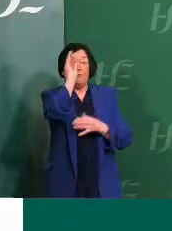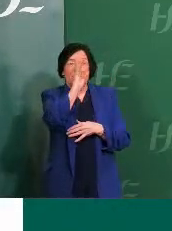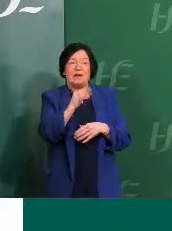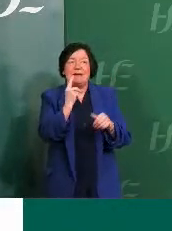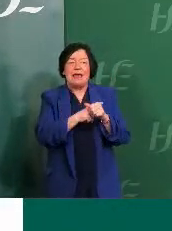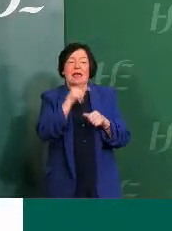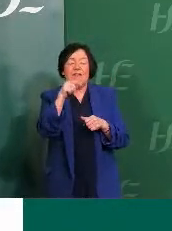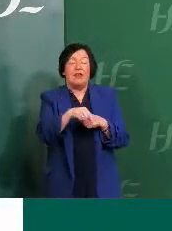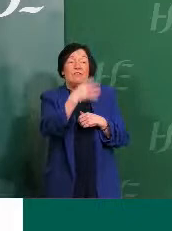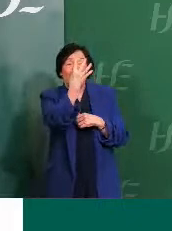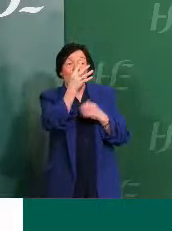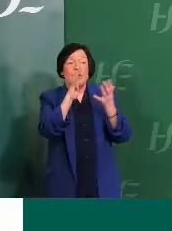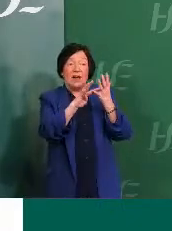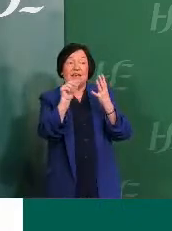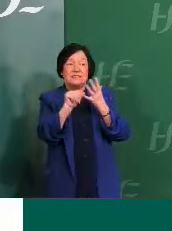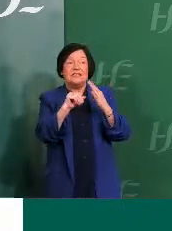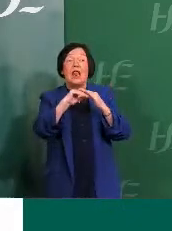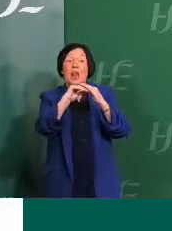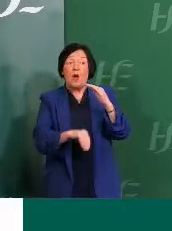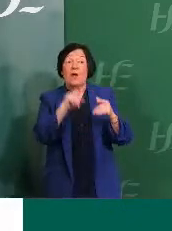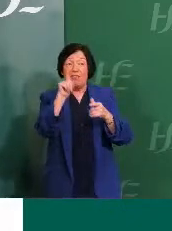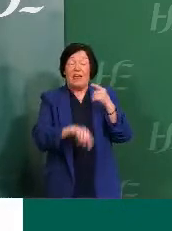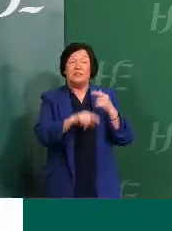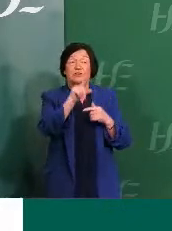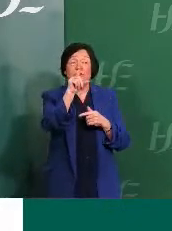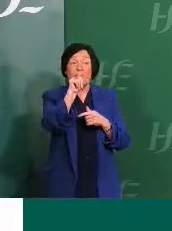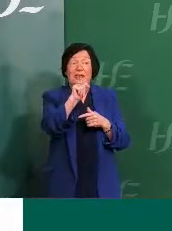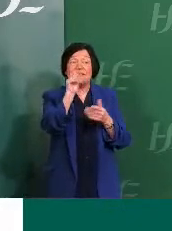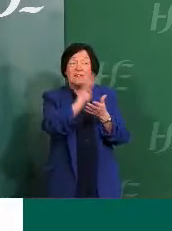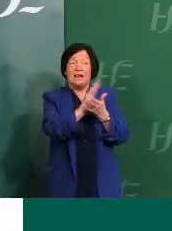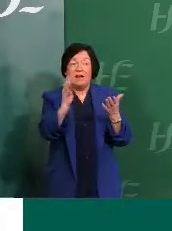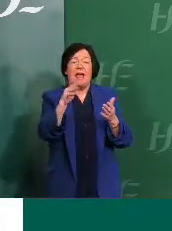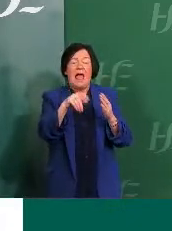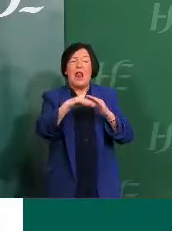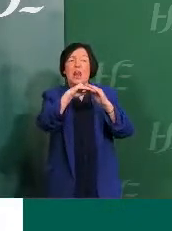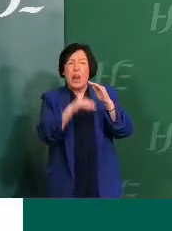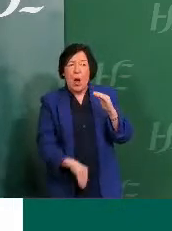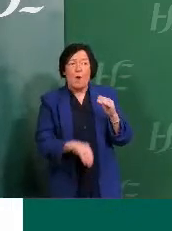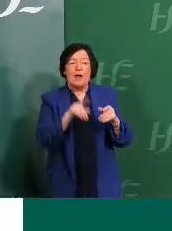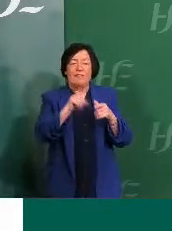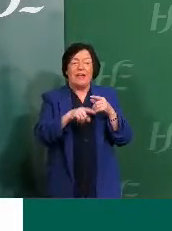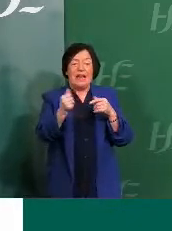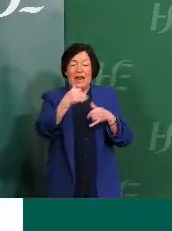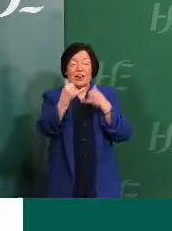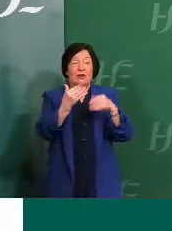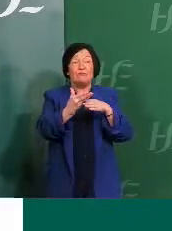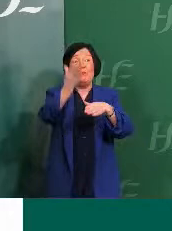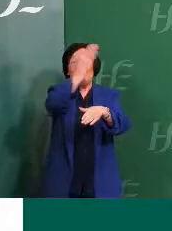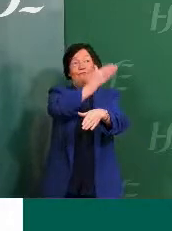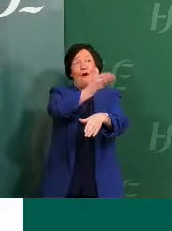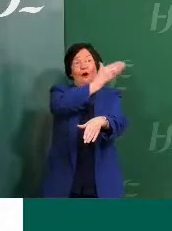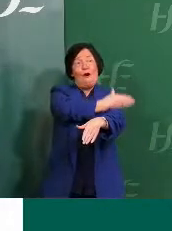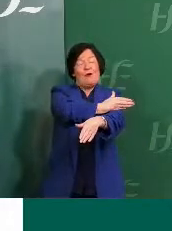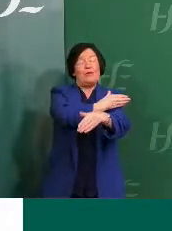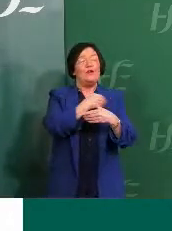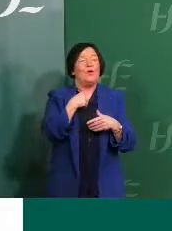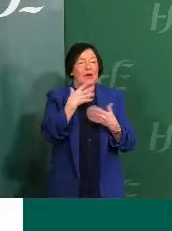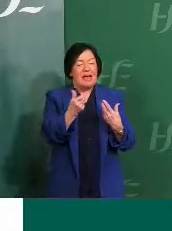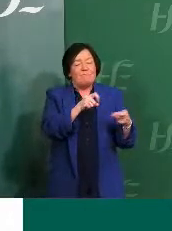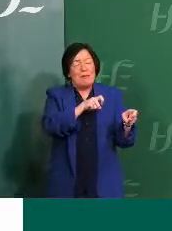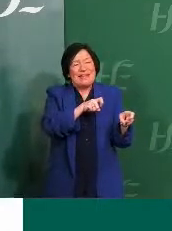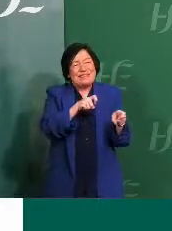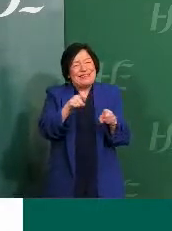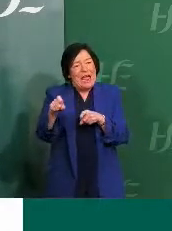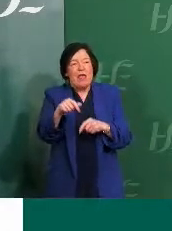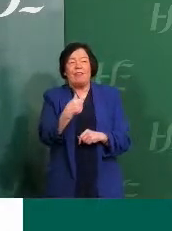at 496 is lower than it would have been in 2019 and significantly lower than it would have been in any years previously. So we have maintained